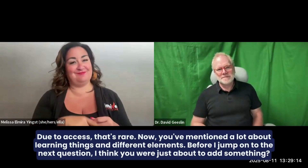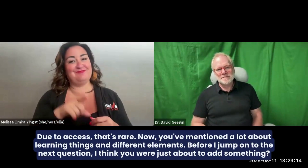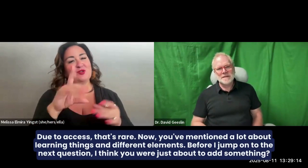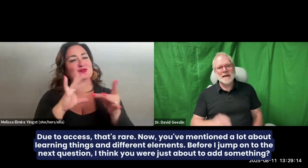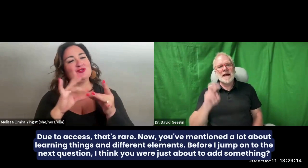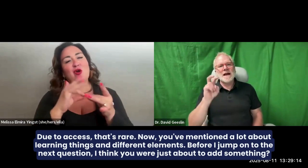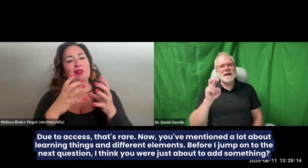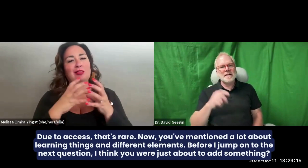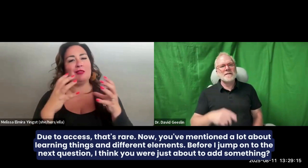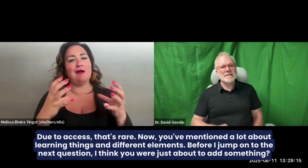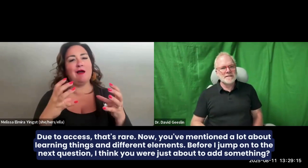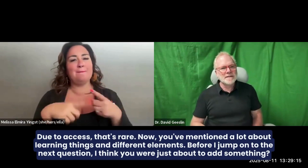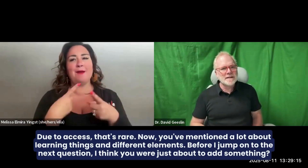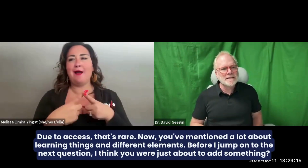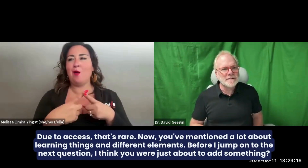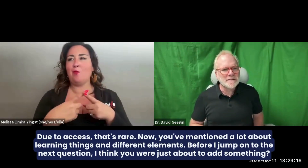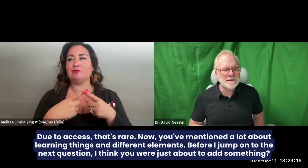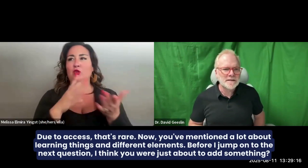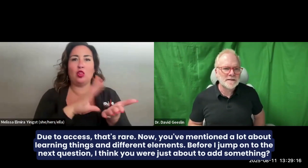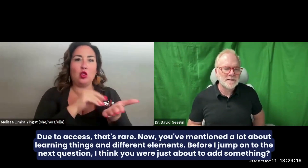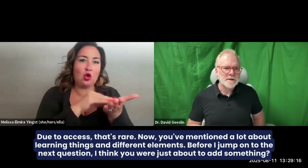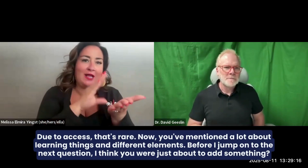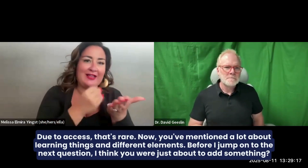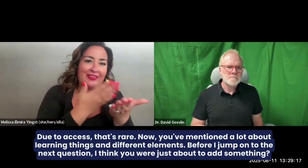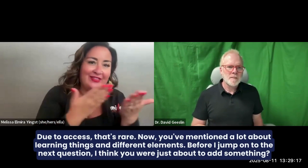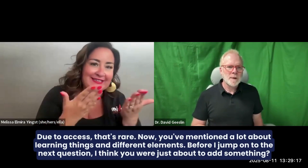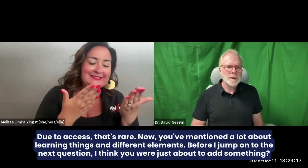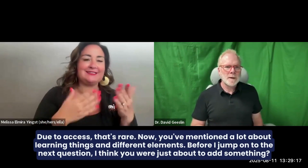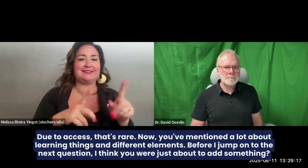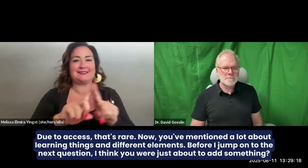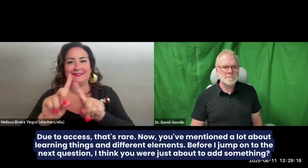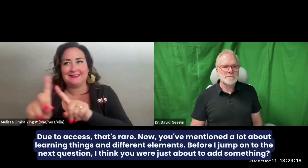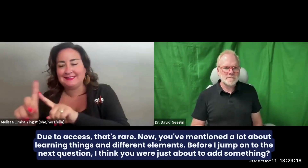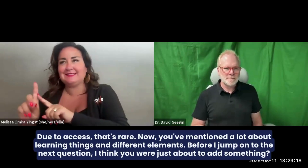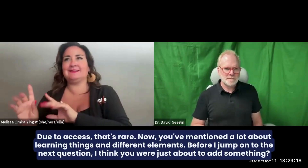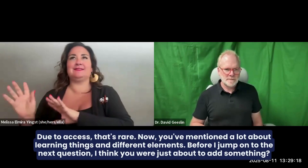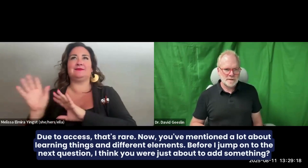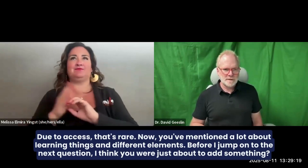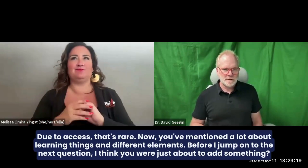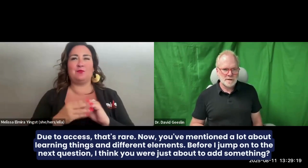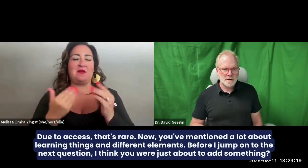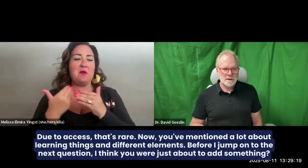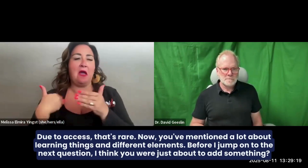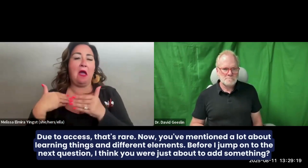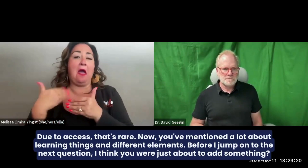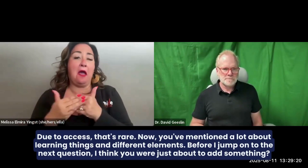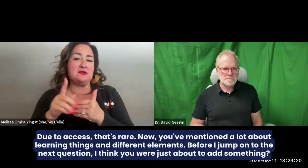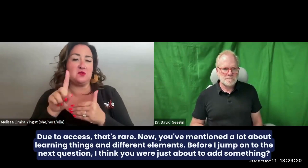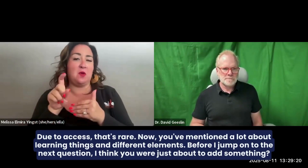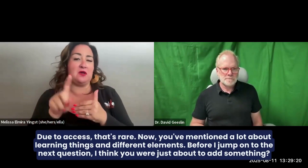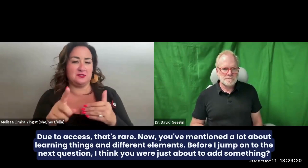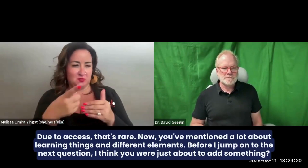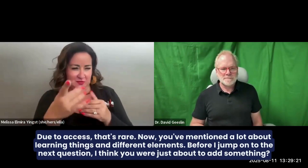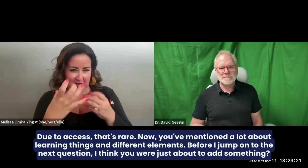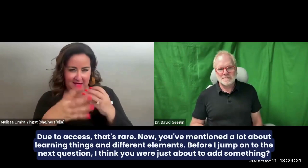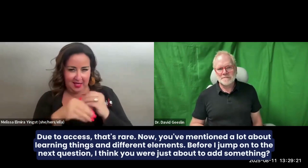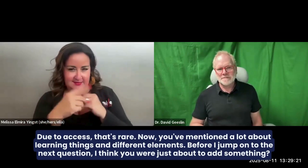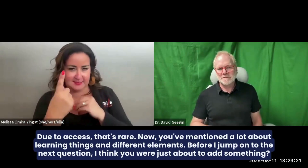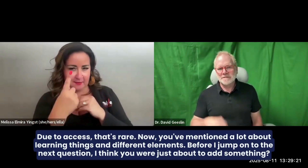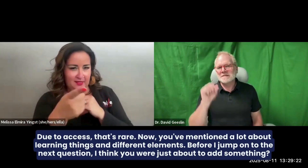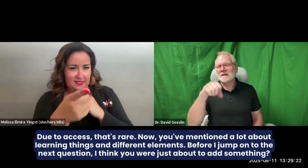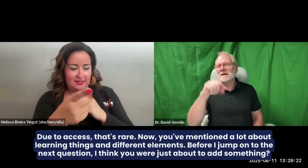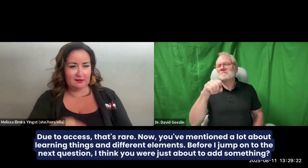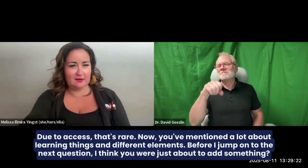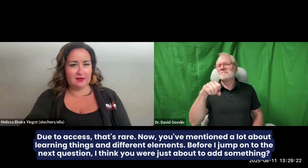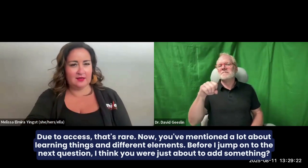follow due to access. That's rare. Now, you've mentioned a lot about learning things and different elements.